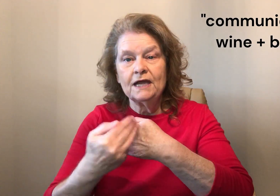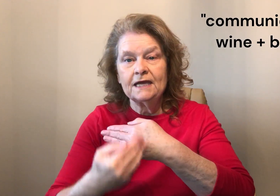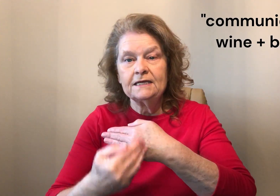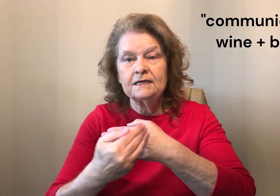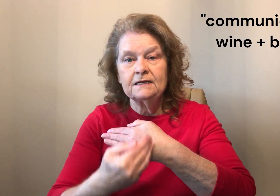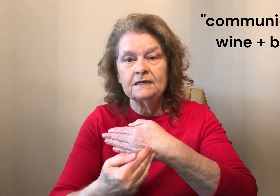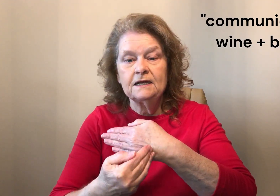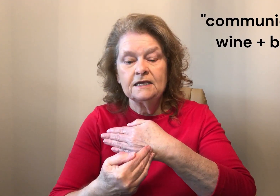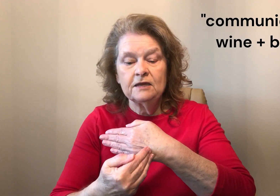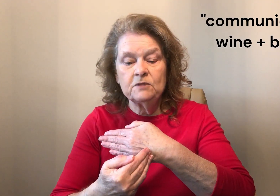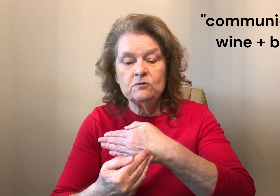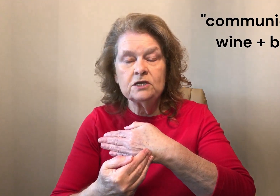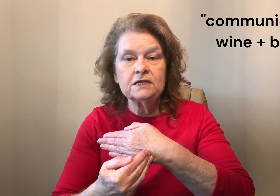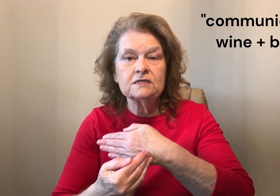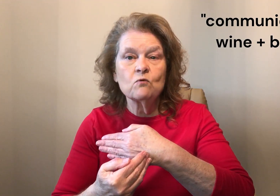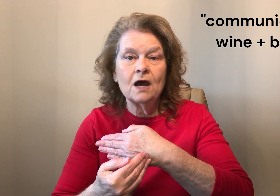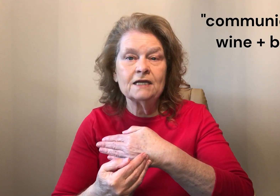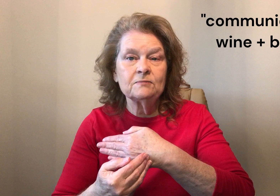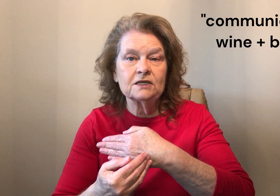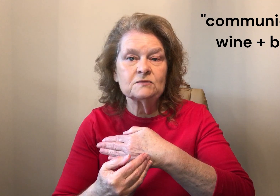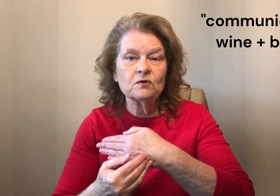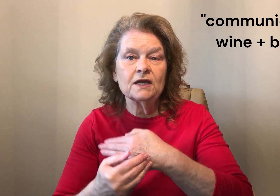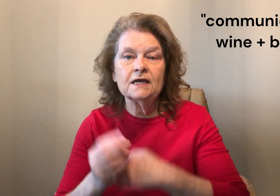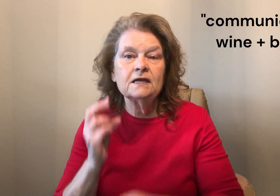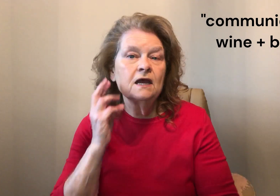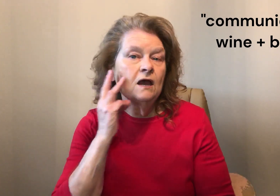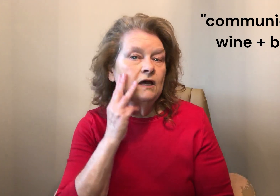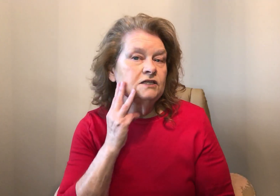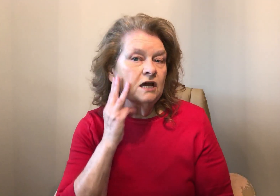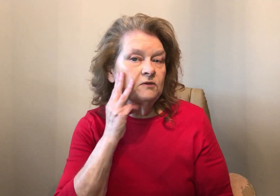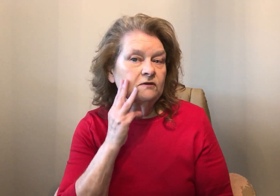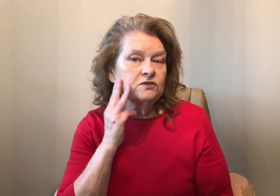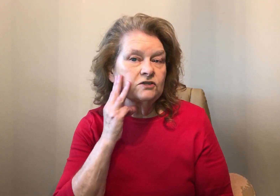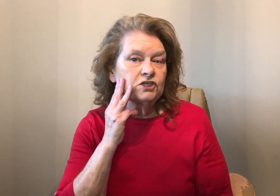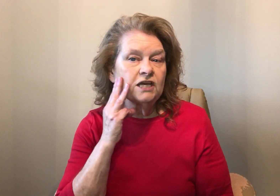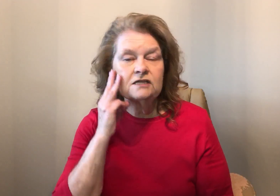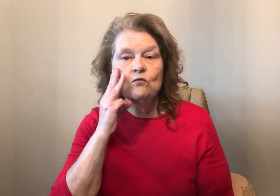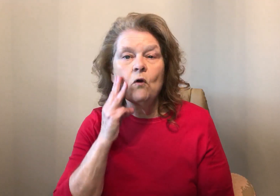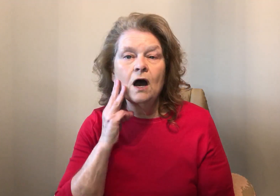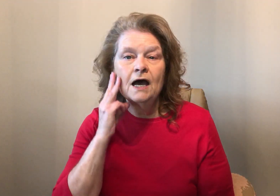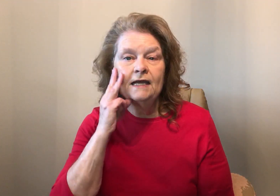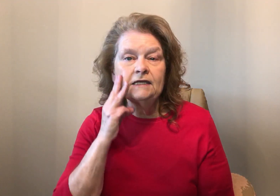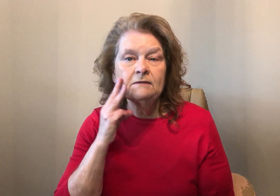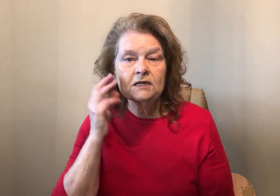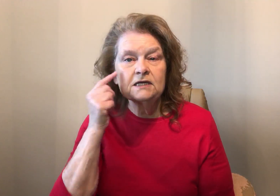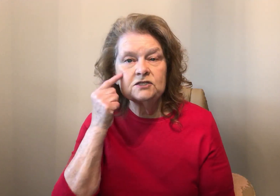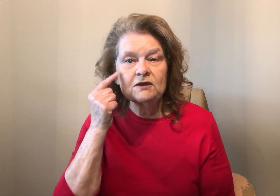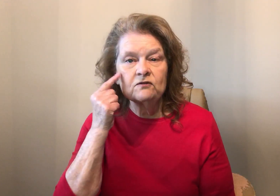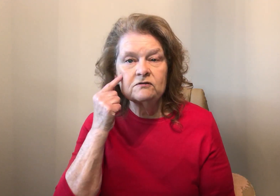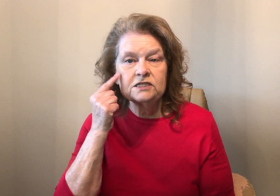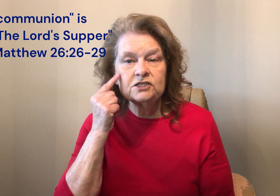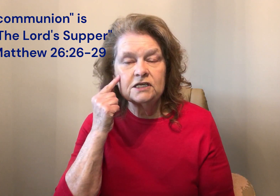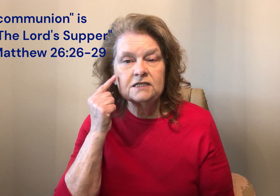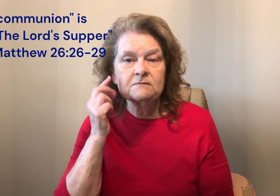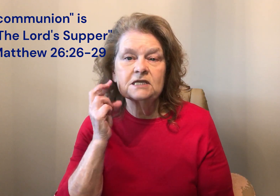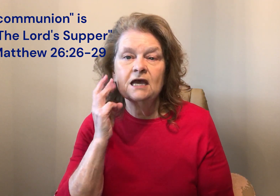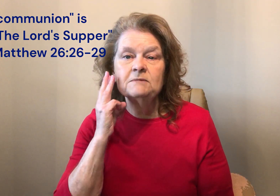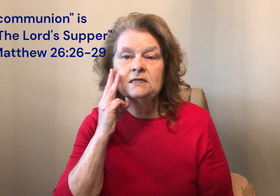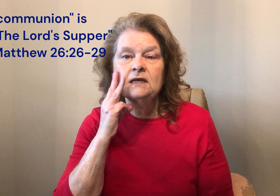bread. Communion is wine plus bread. W at your cheek is wine, because you have rosy cheeks sometimes.